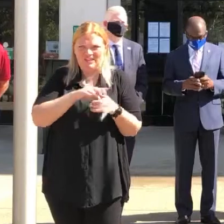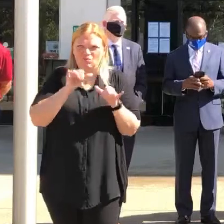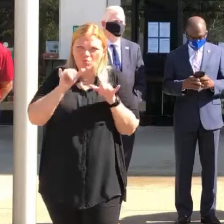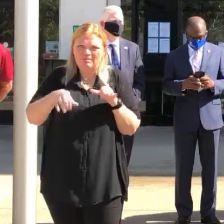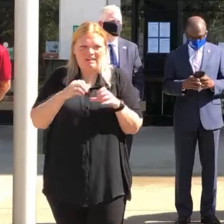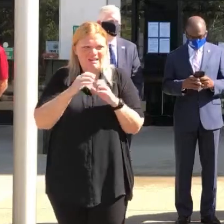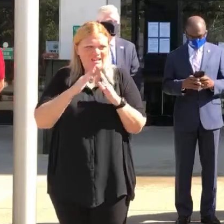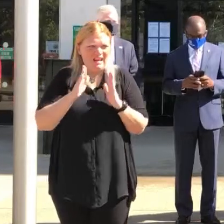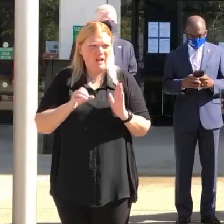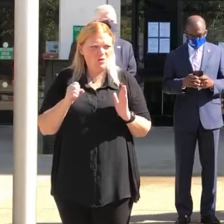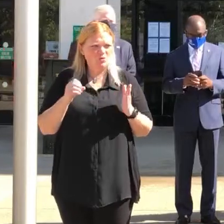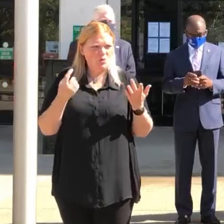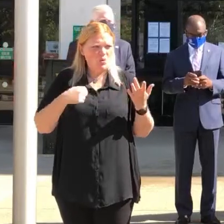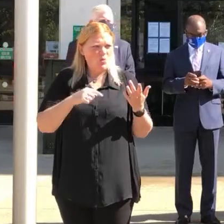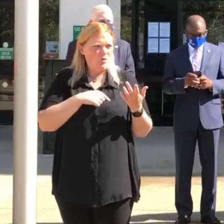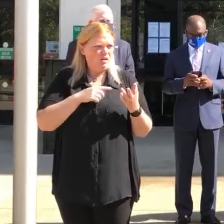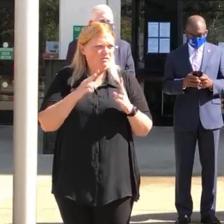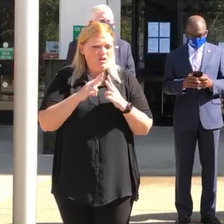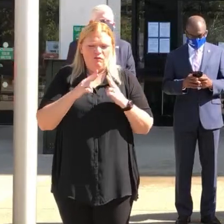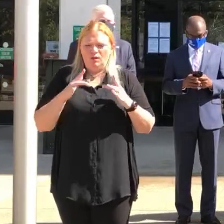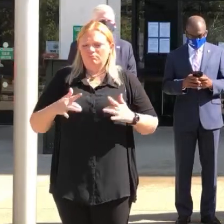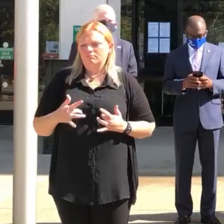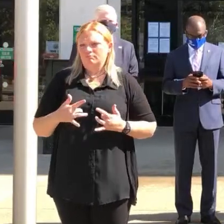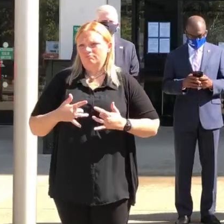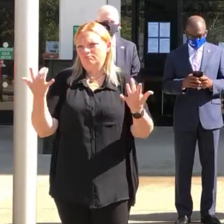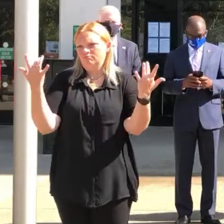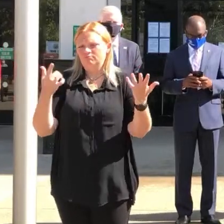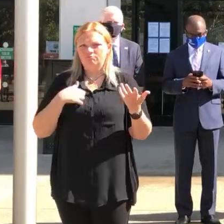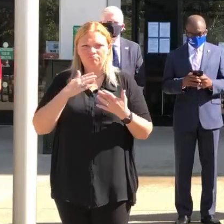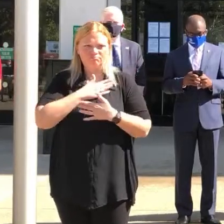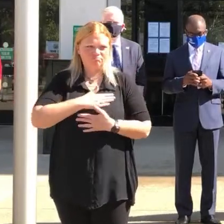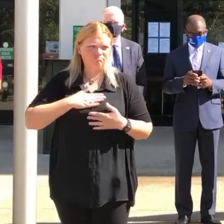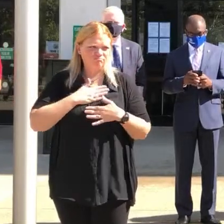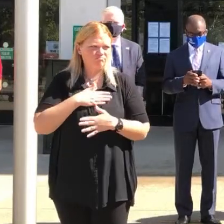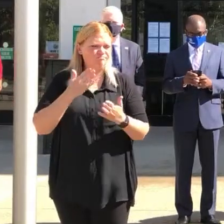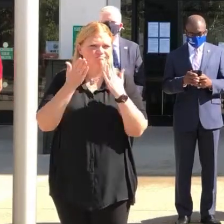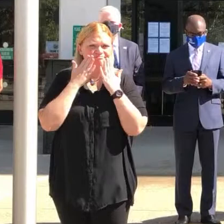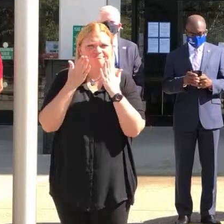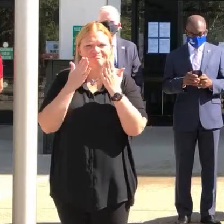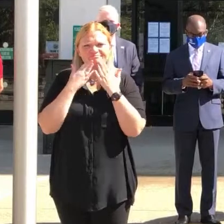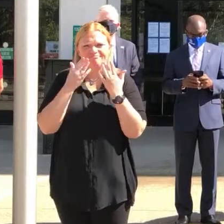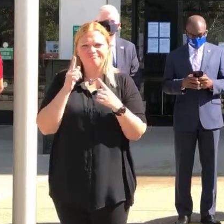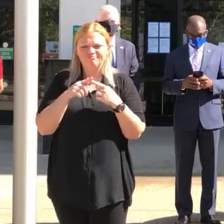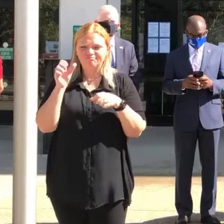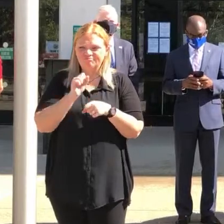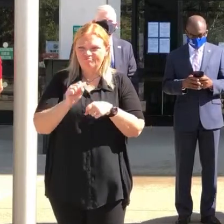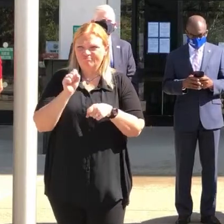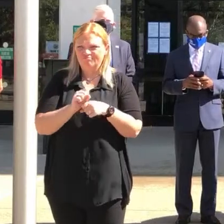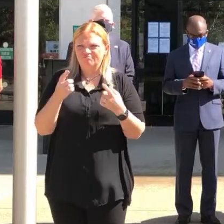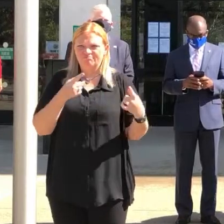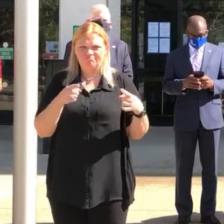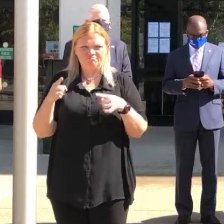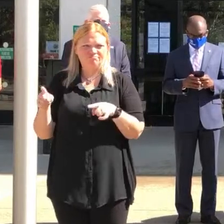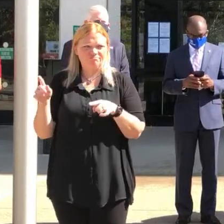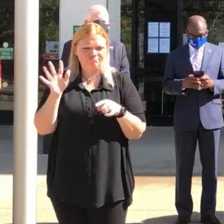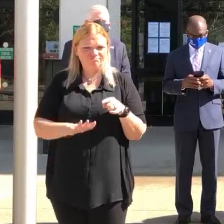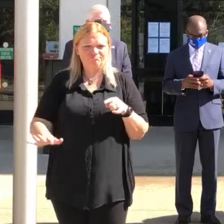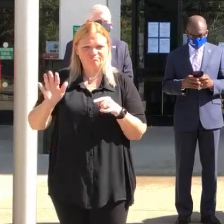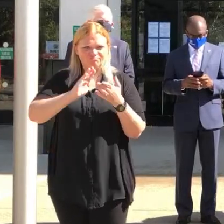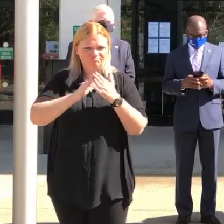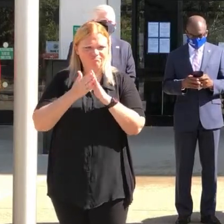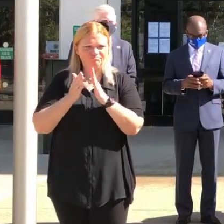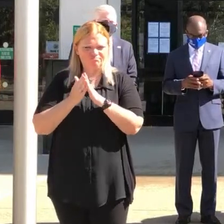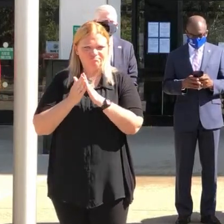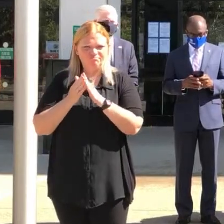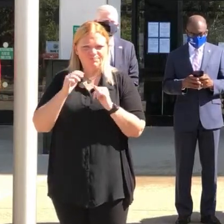housing. So we are very delighted, and I'm just appreciative and grateful to the work that has been done across this